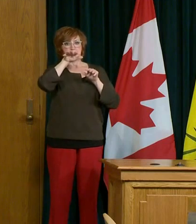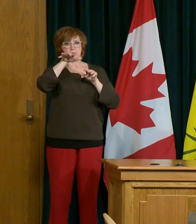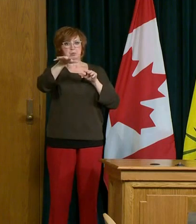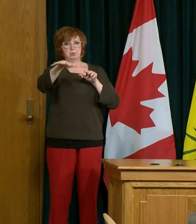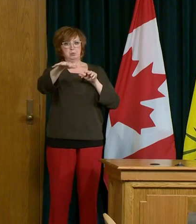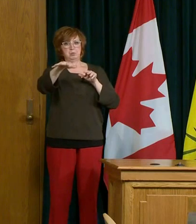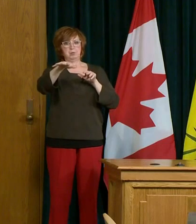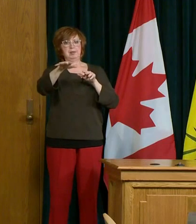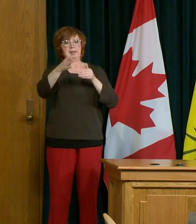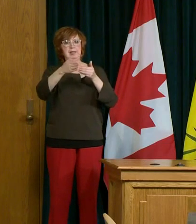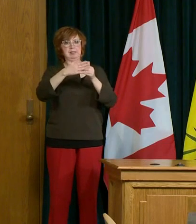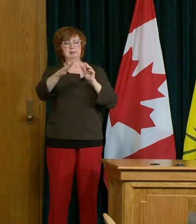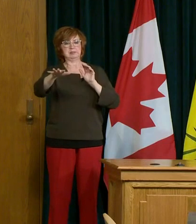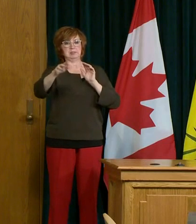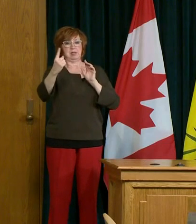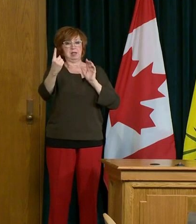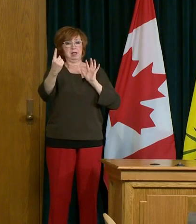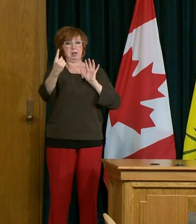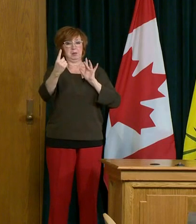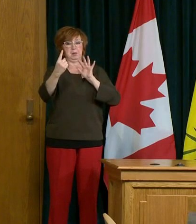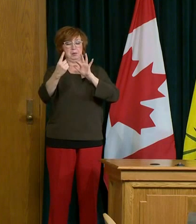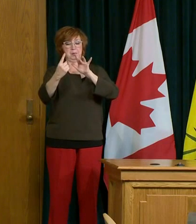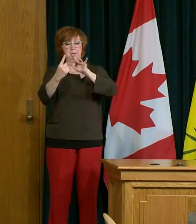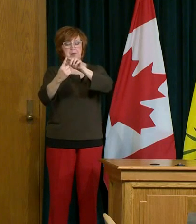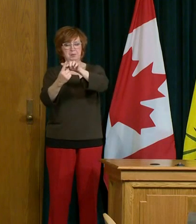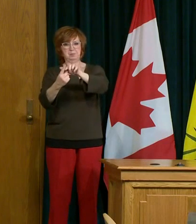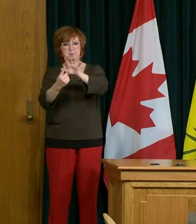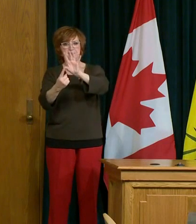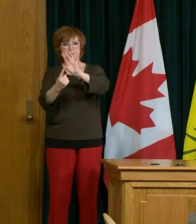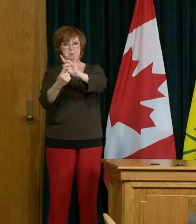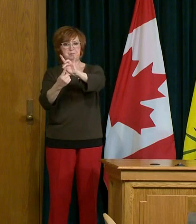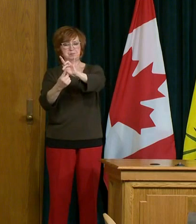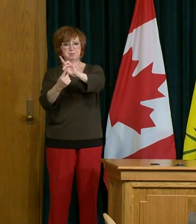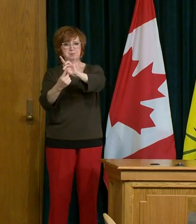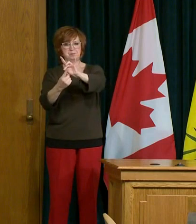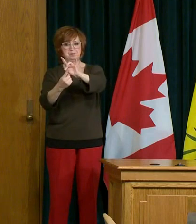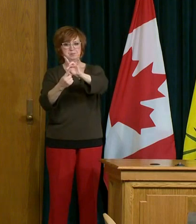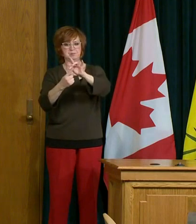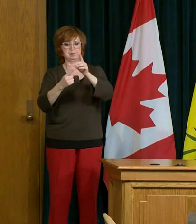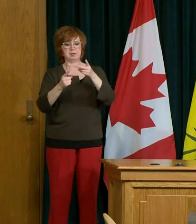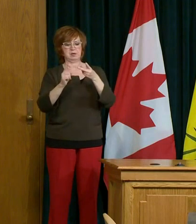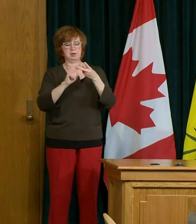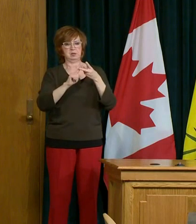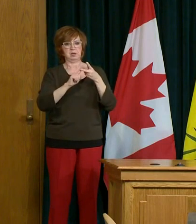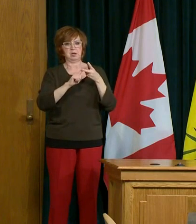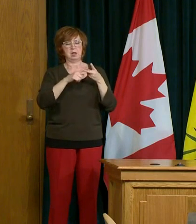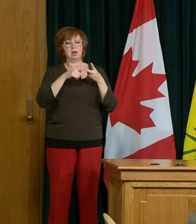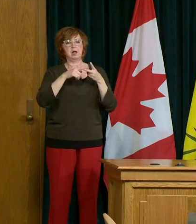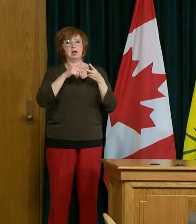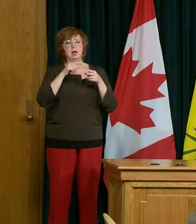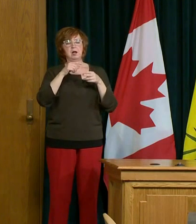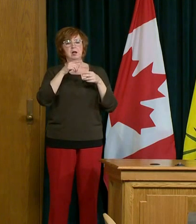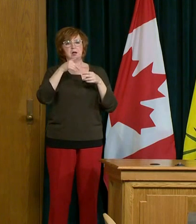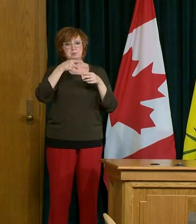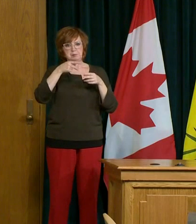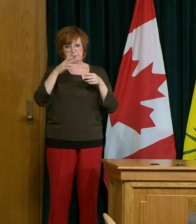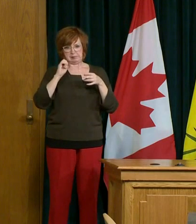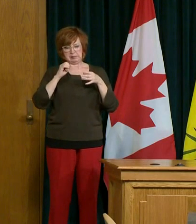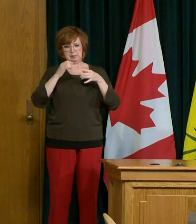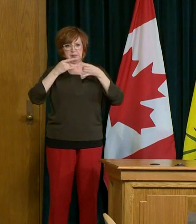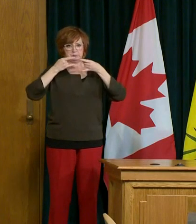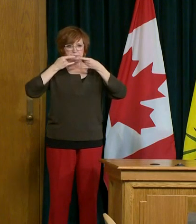PPE, where service has to be provided less than 2 meter distance, and in phase 1 there are medical and allied services